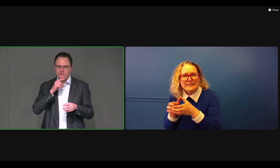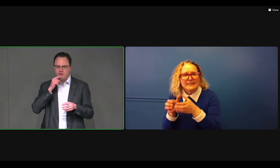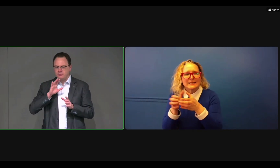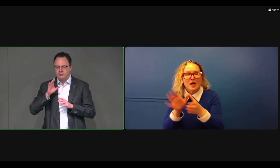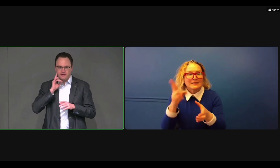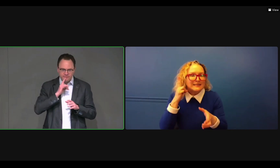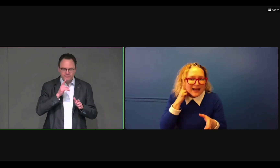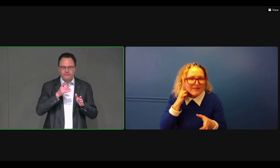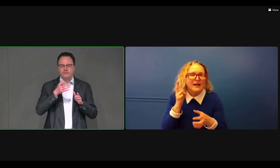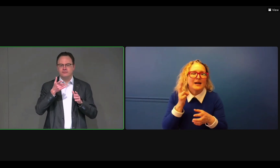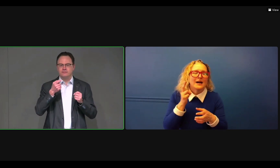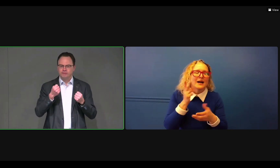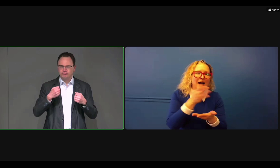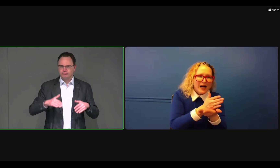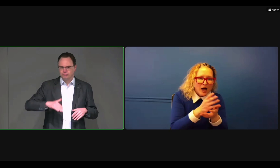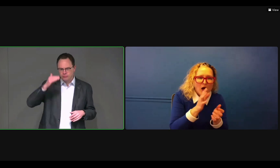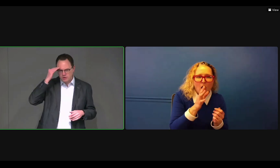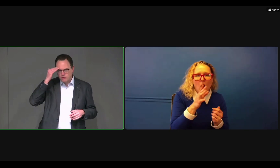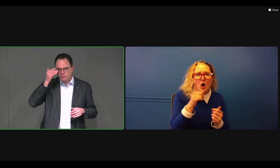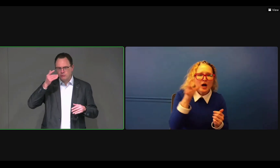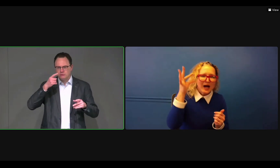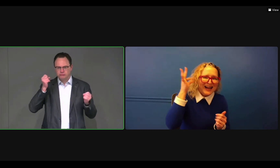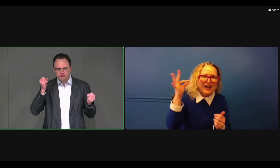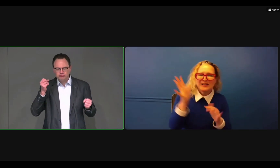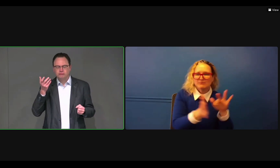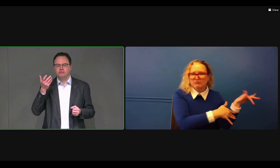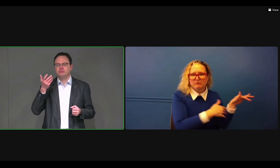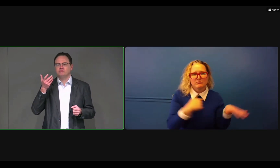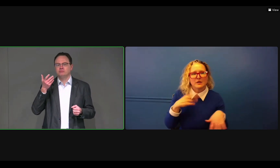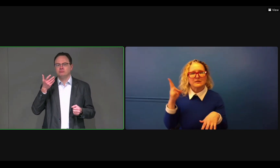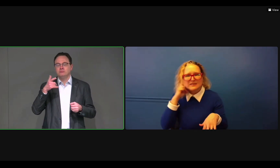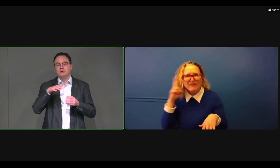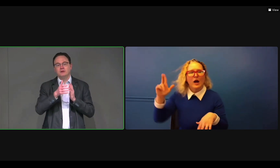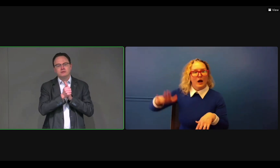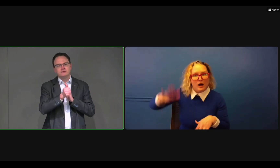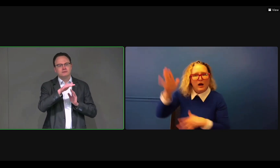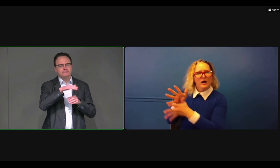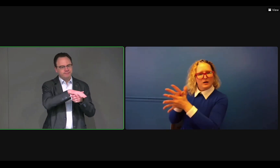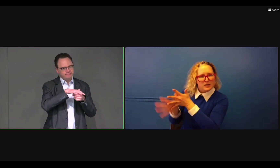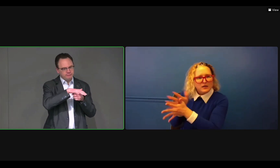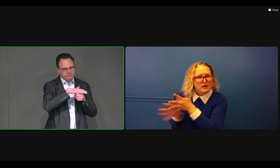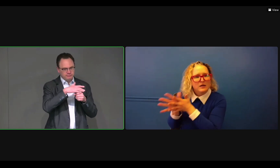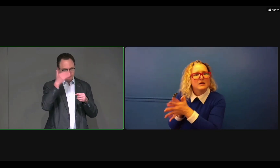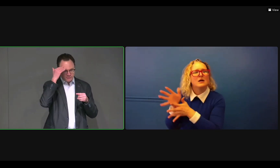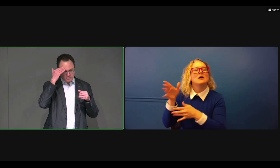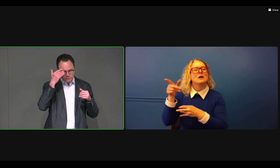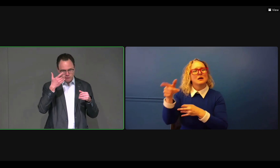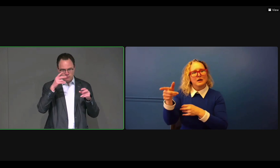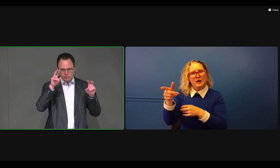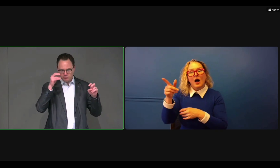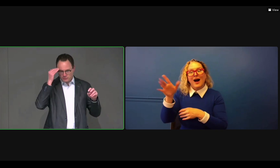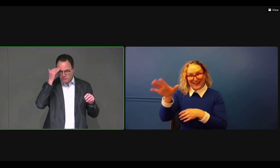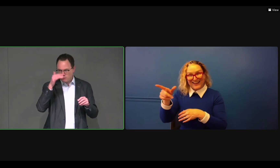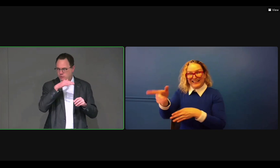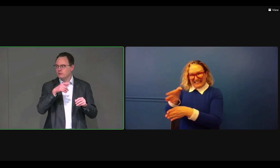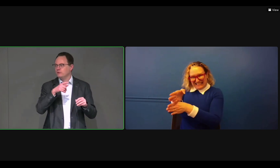being exclusive. We had all deaf people who all were native signers and who had expertise